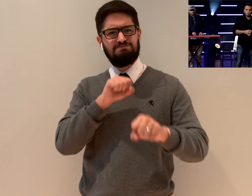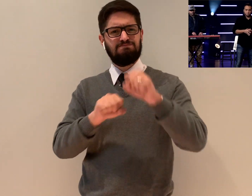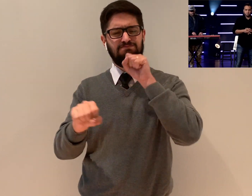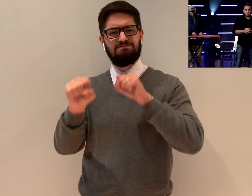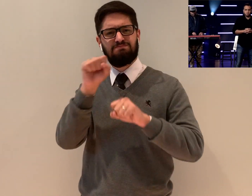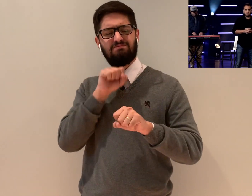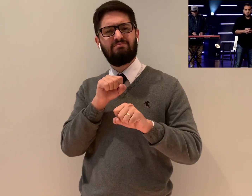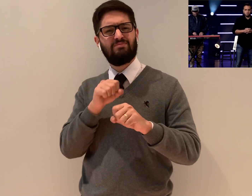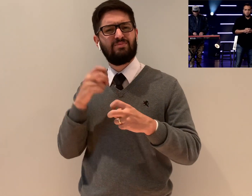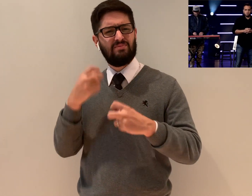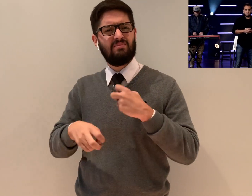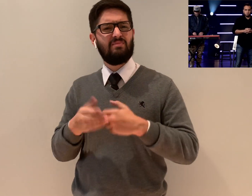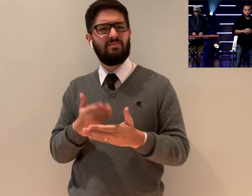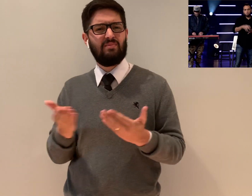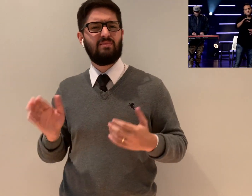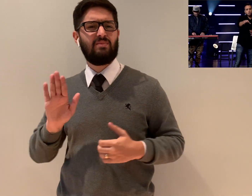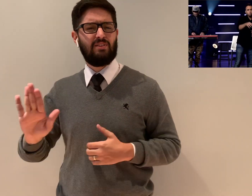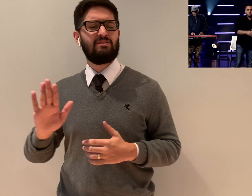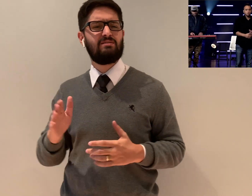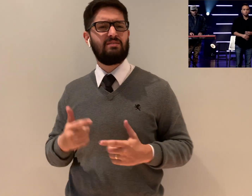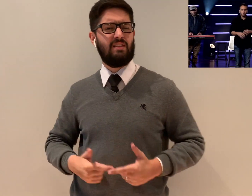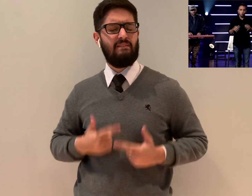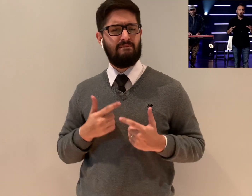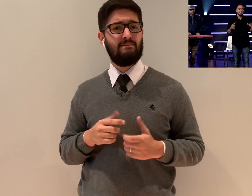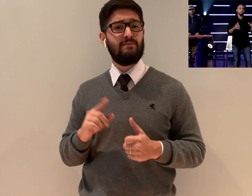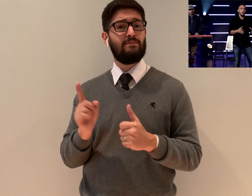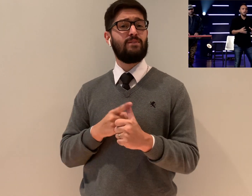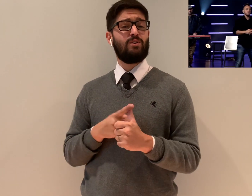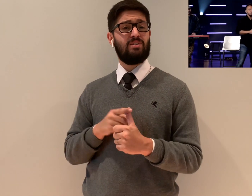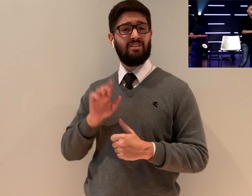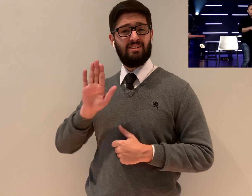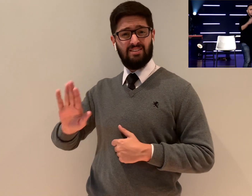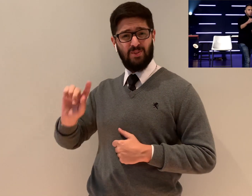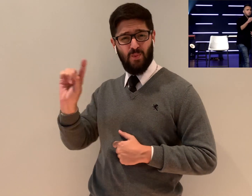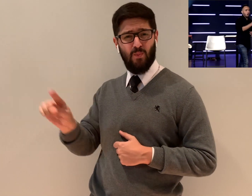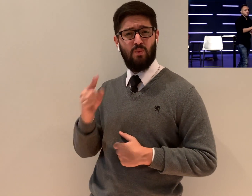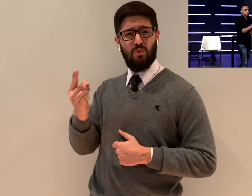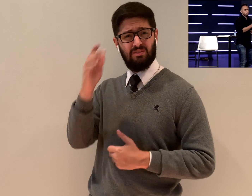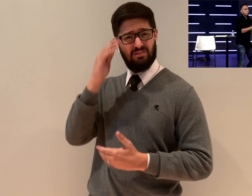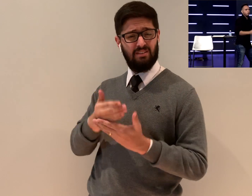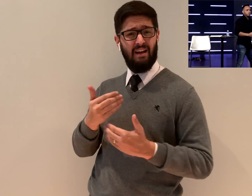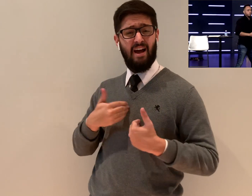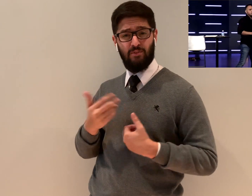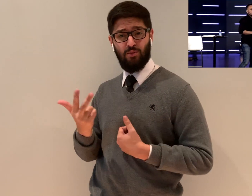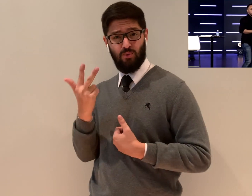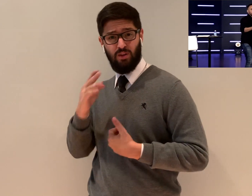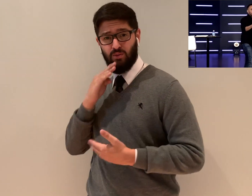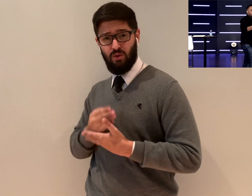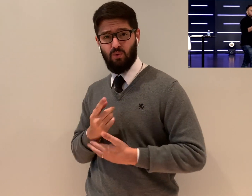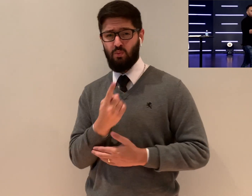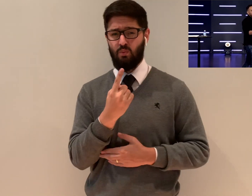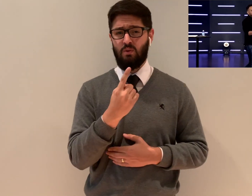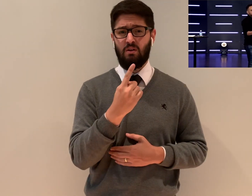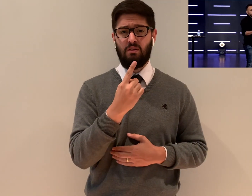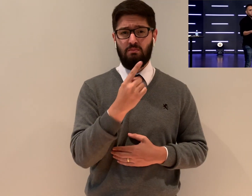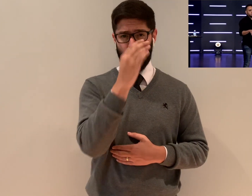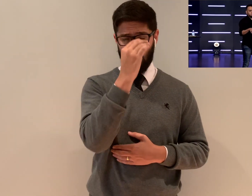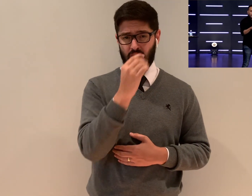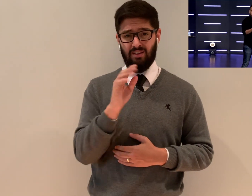life. To begin with, his only son, he had three daughters and a boy. His only